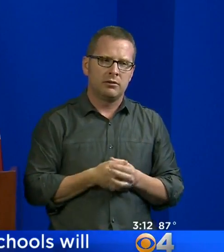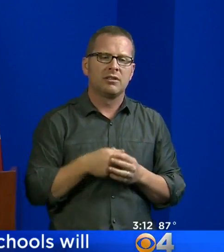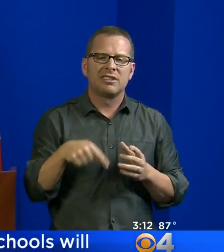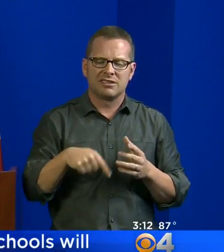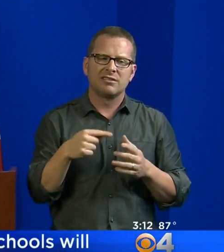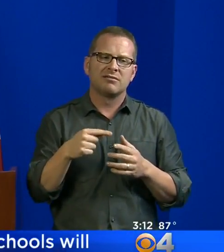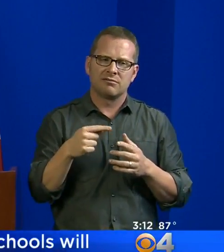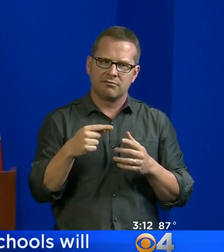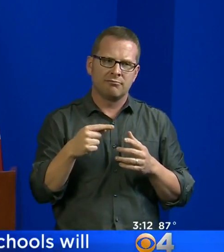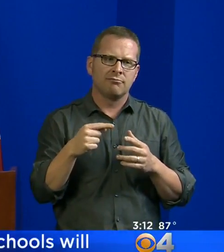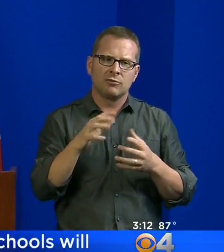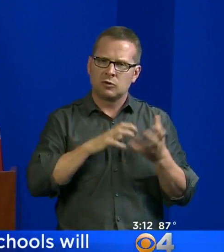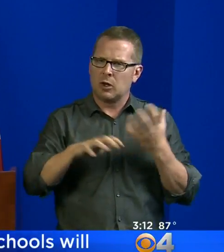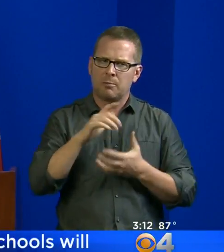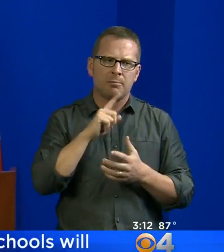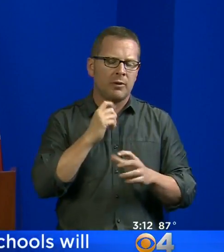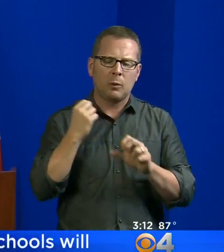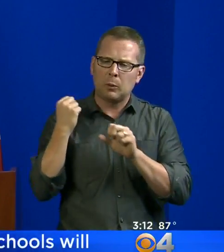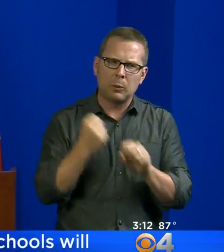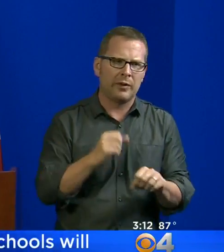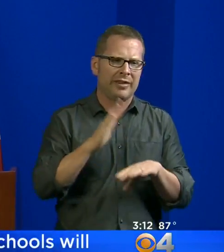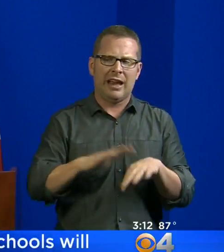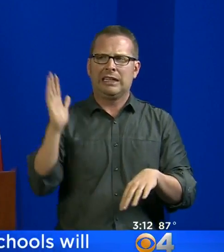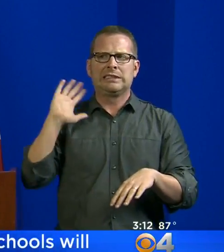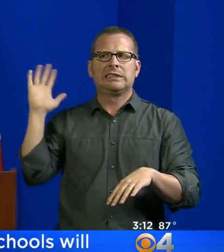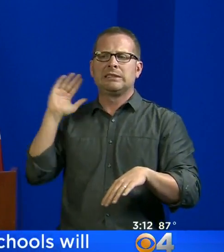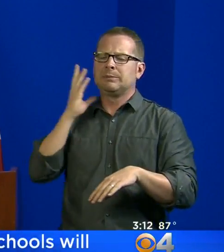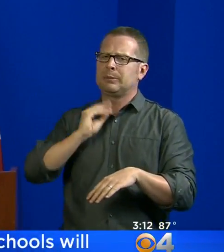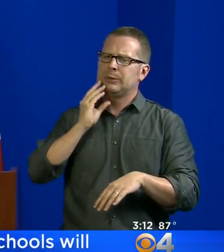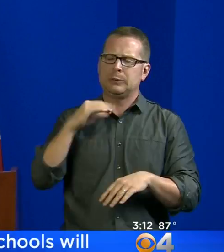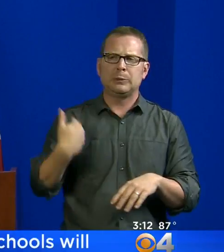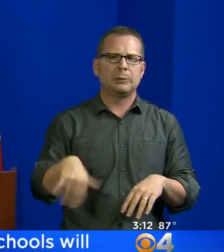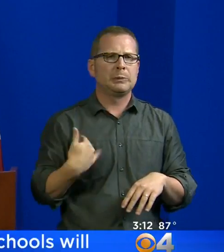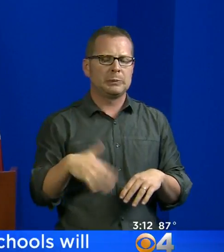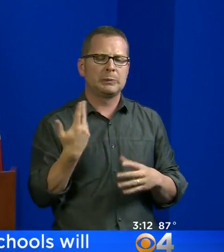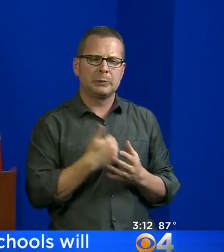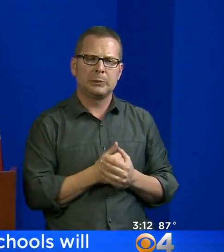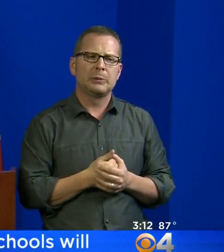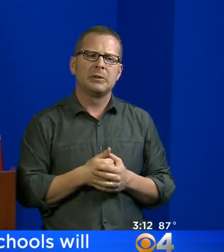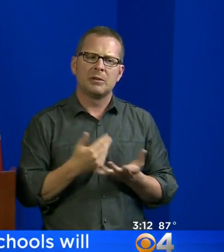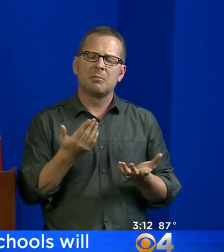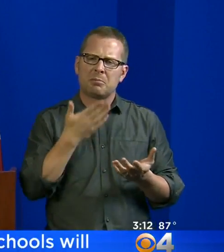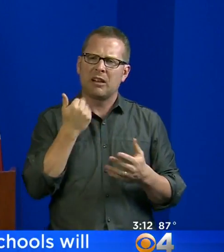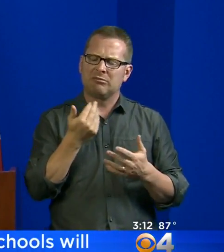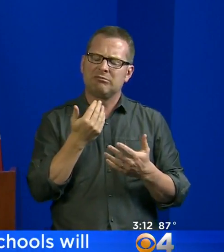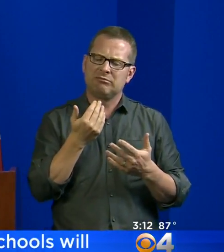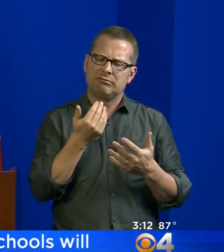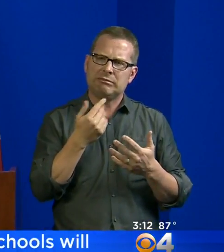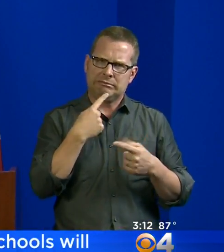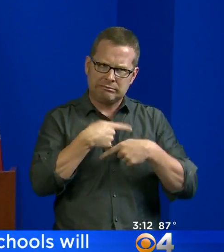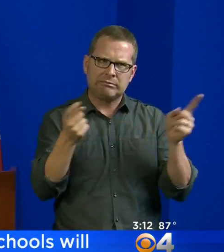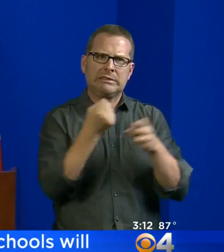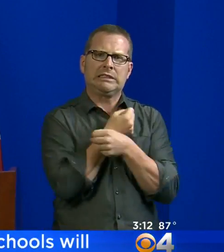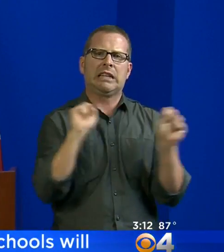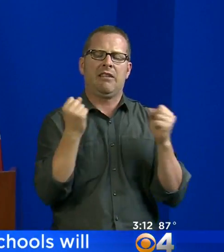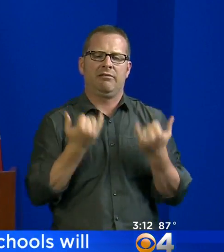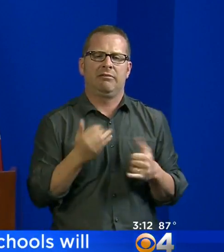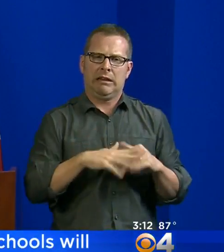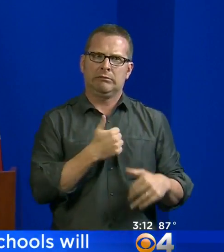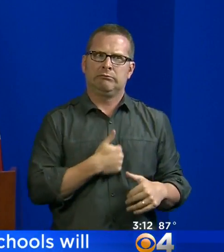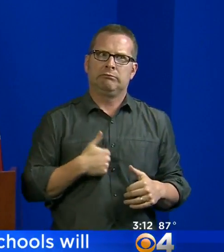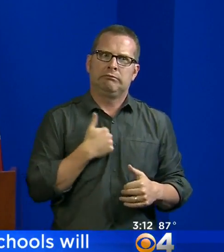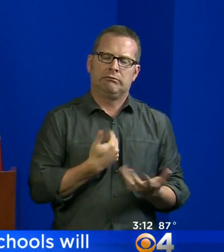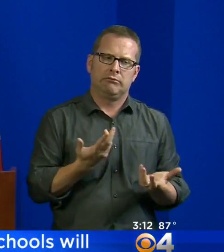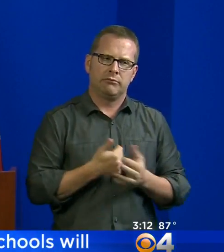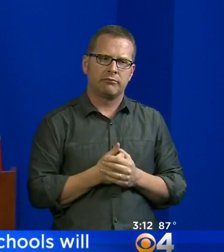we've experienced in the past, and it's better for us to be safe than sorry. We want people to get to a safe place now. And if you're there